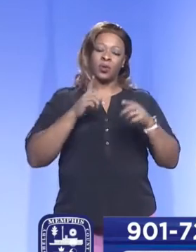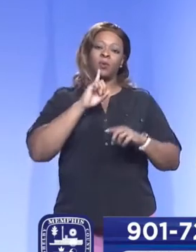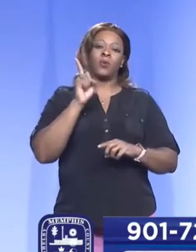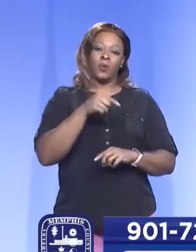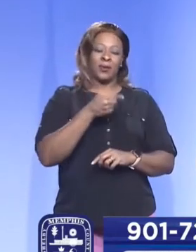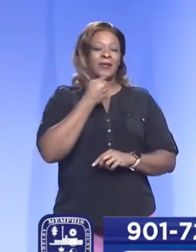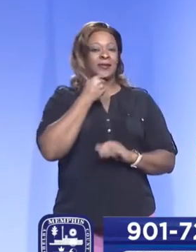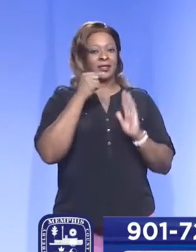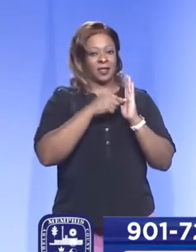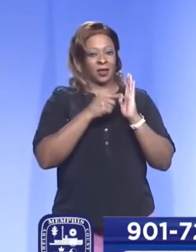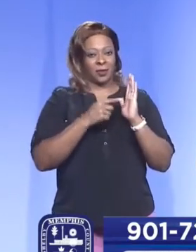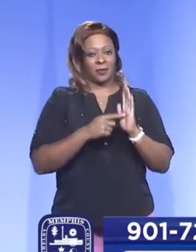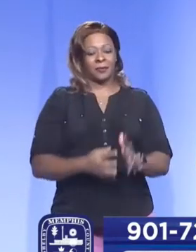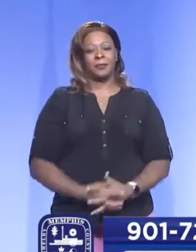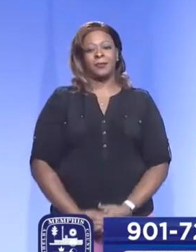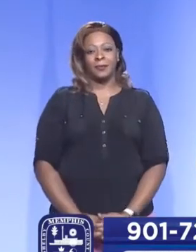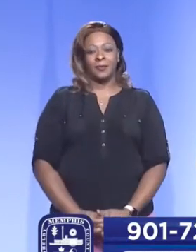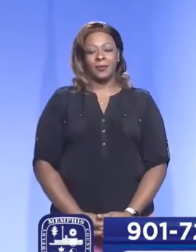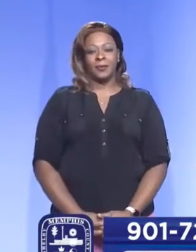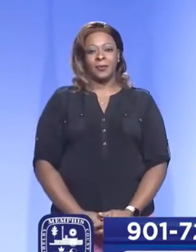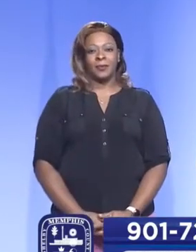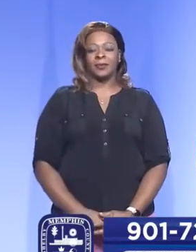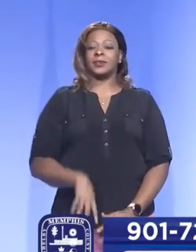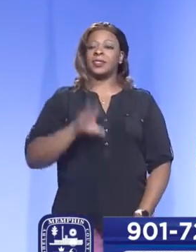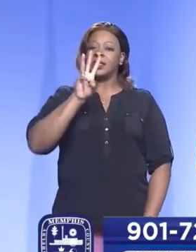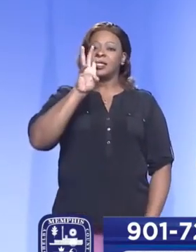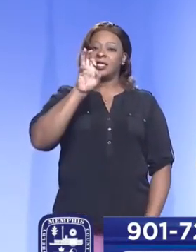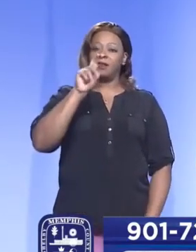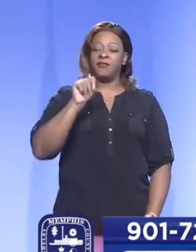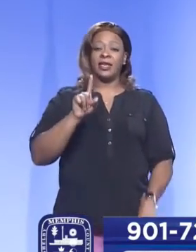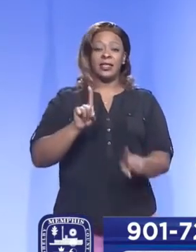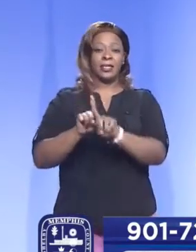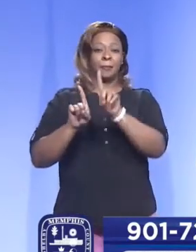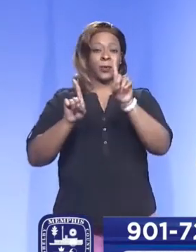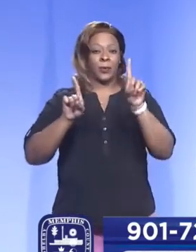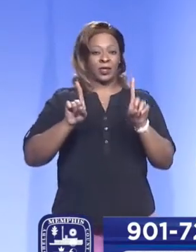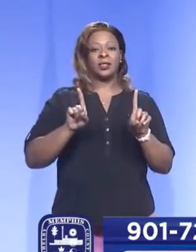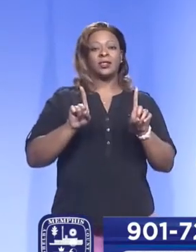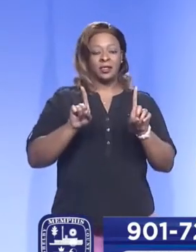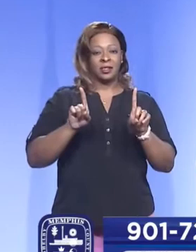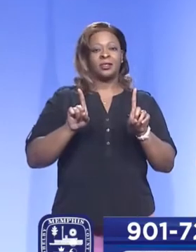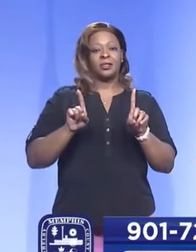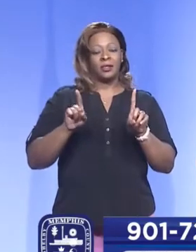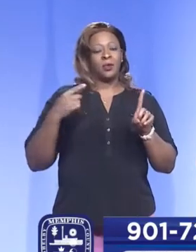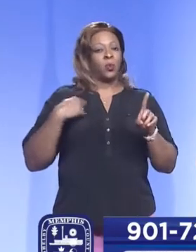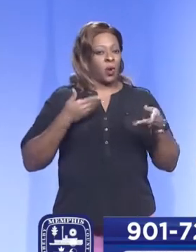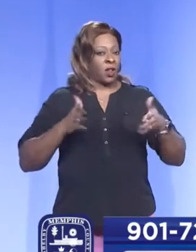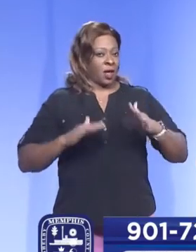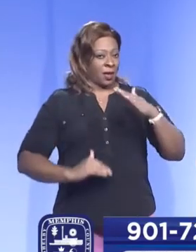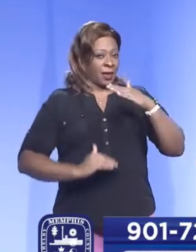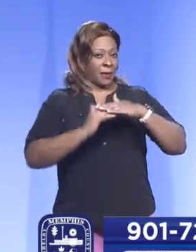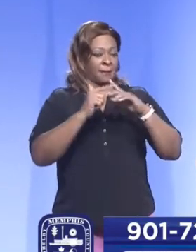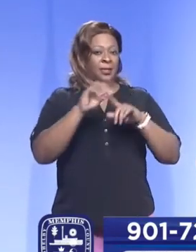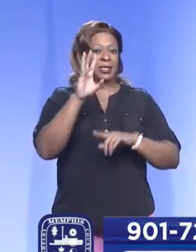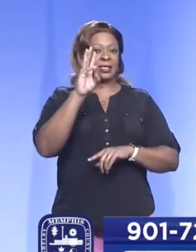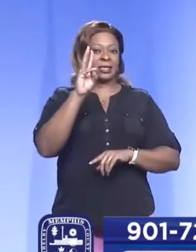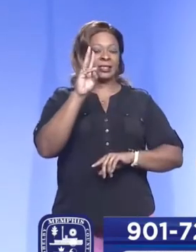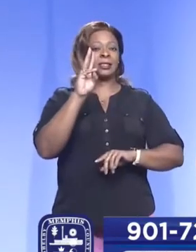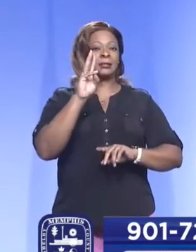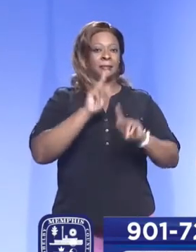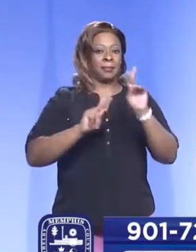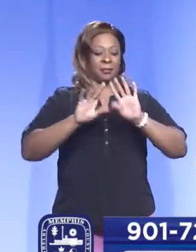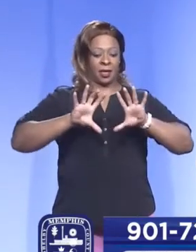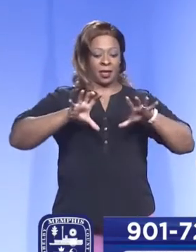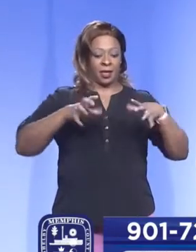says. The 6 feet separation. We're allowed up to 6 people together at a